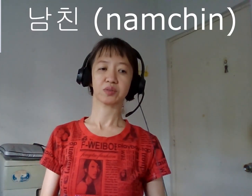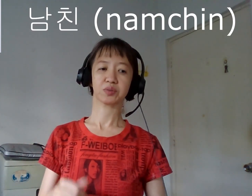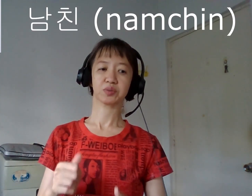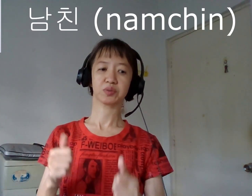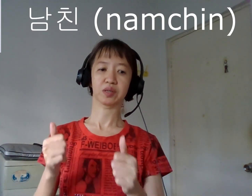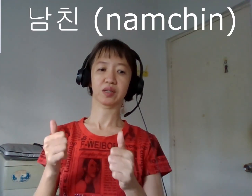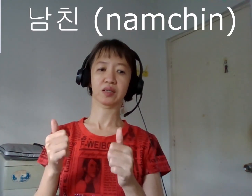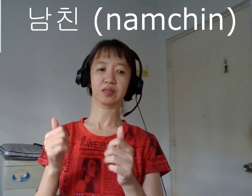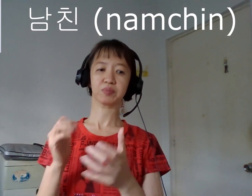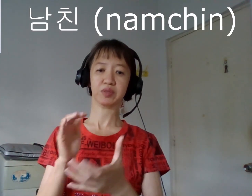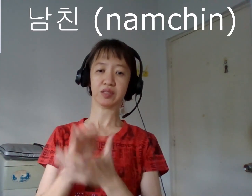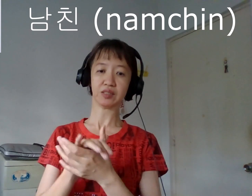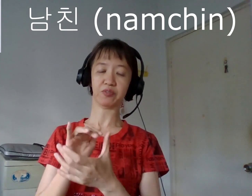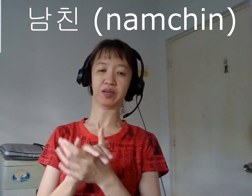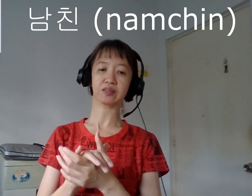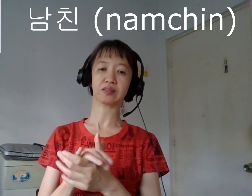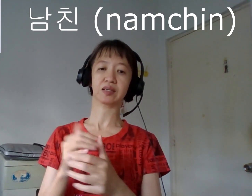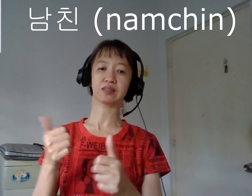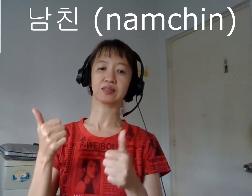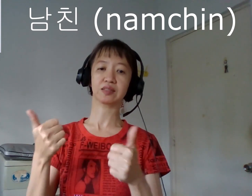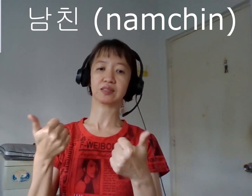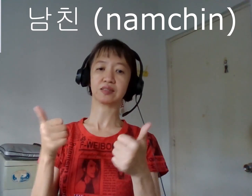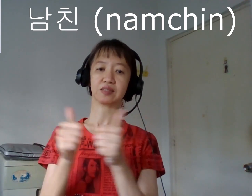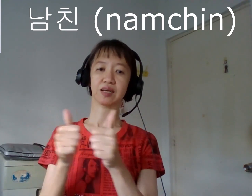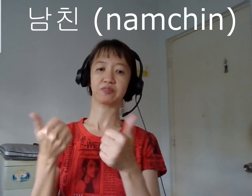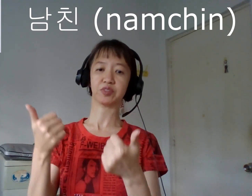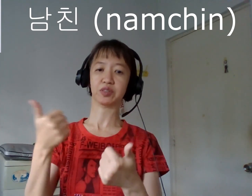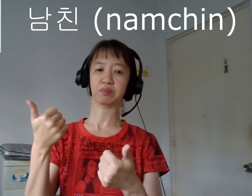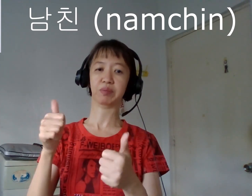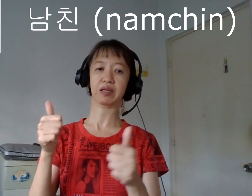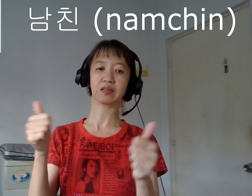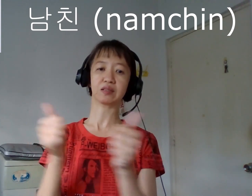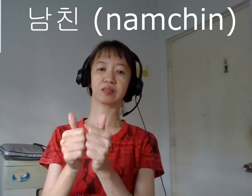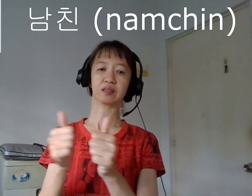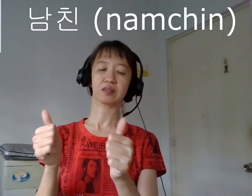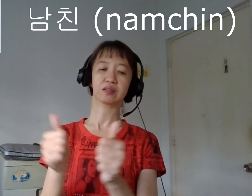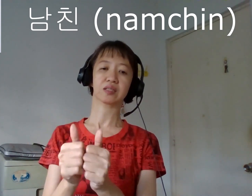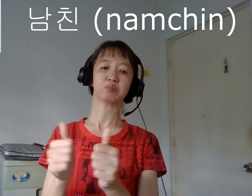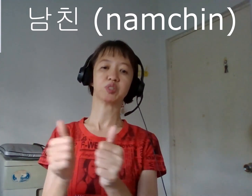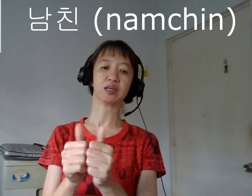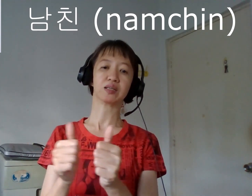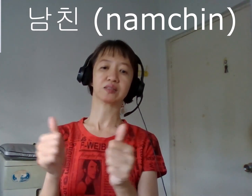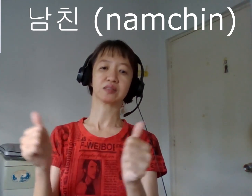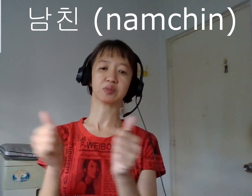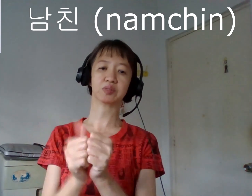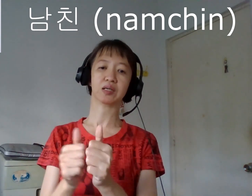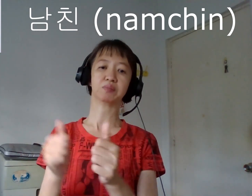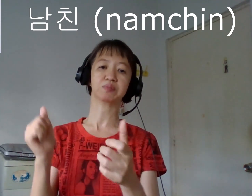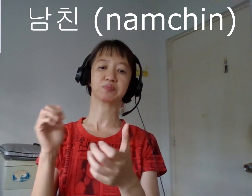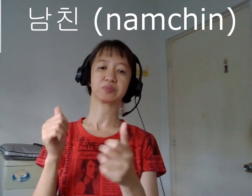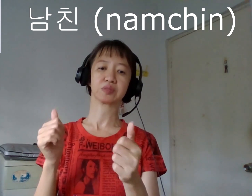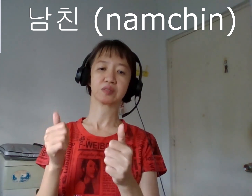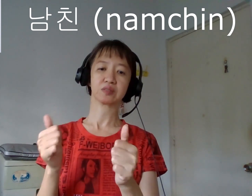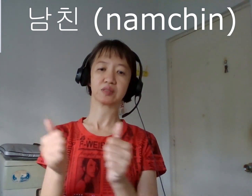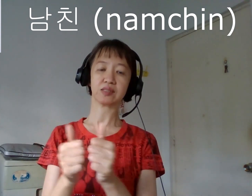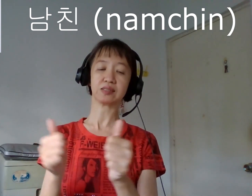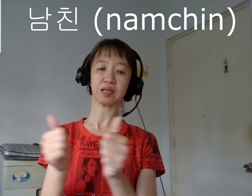So this is the friend, and then this is the sign for male, namja. So nam, this is